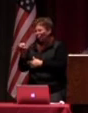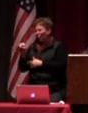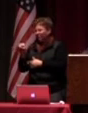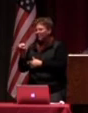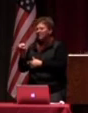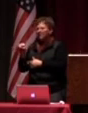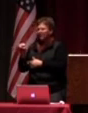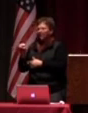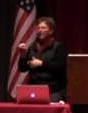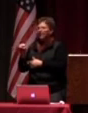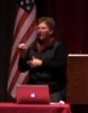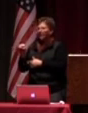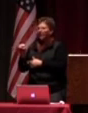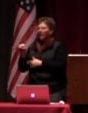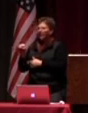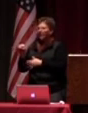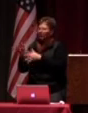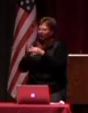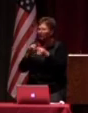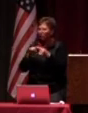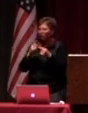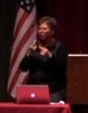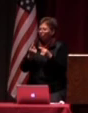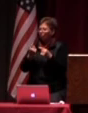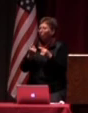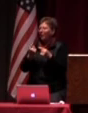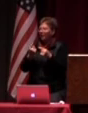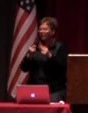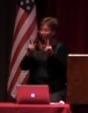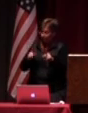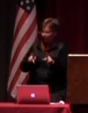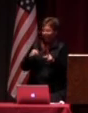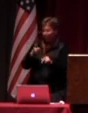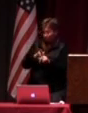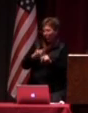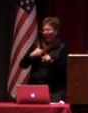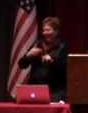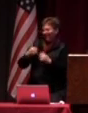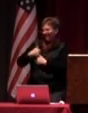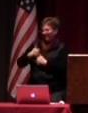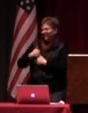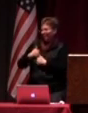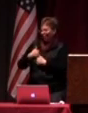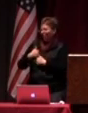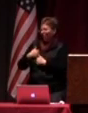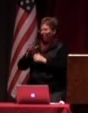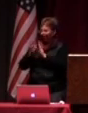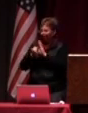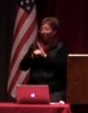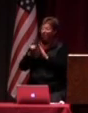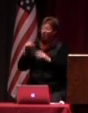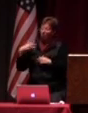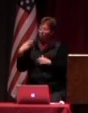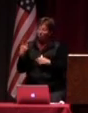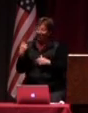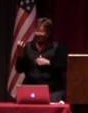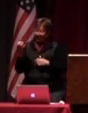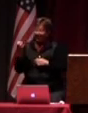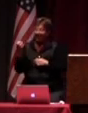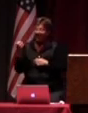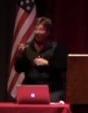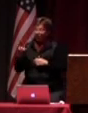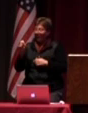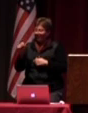to a charismatic authority figure, usually from a military background. The United States had George Washington, the Haitians had